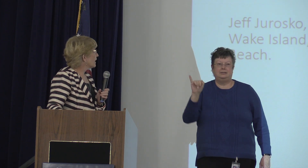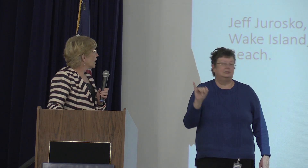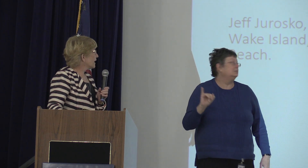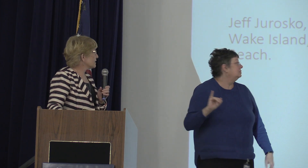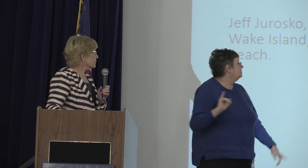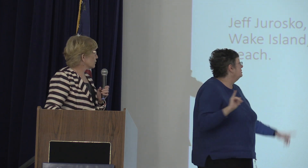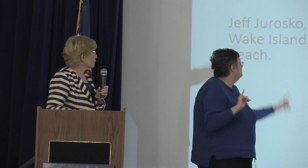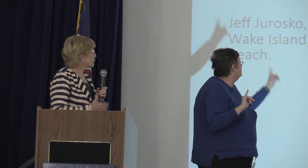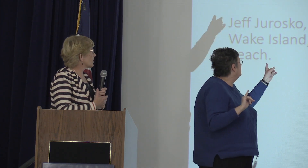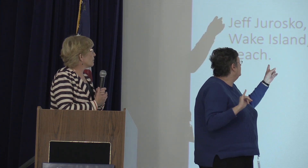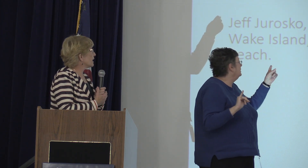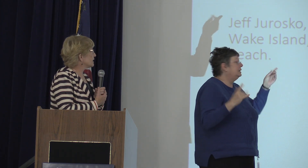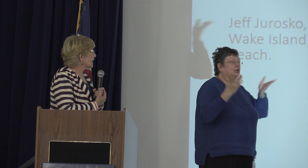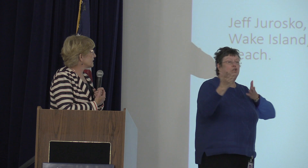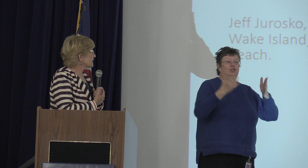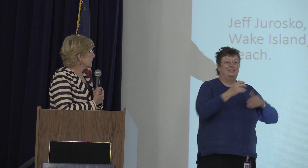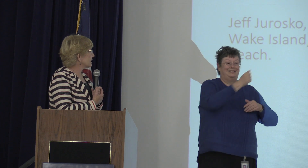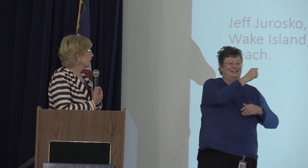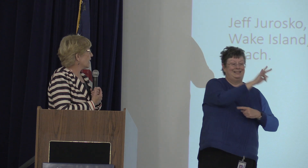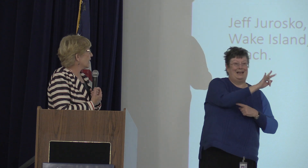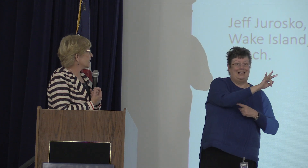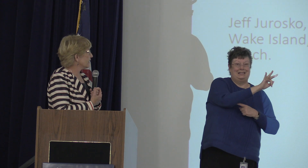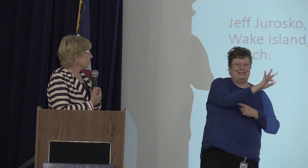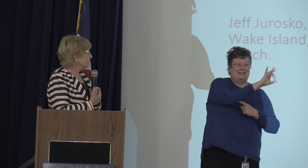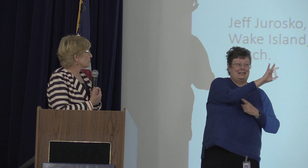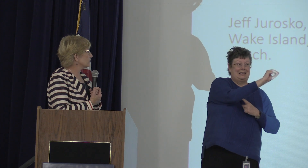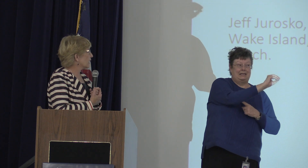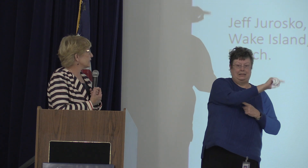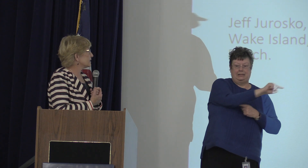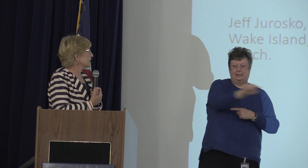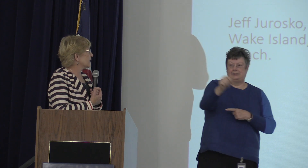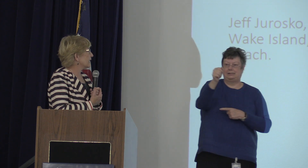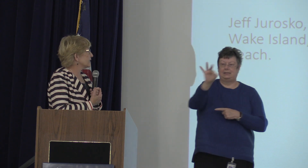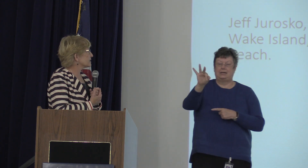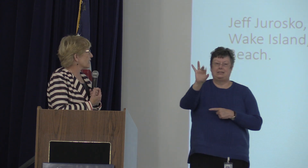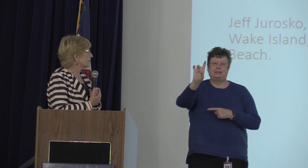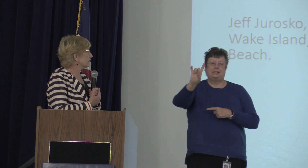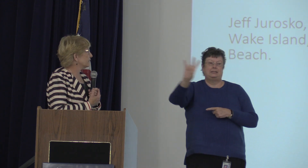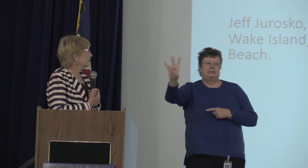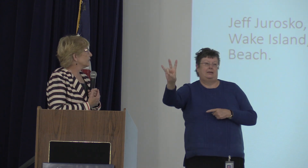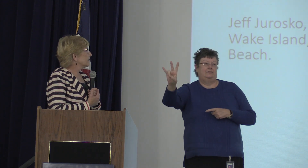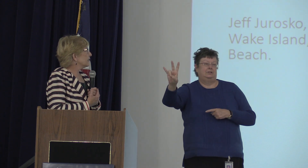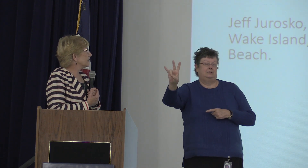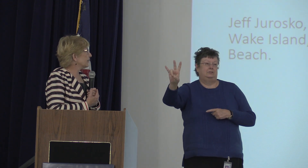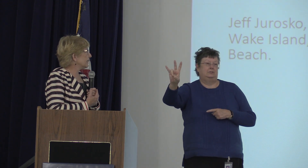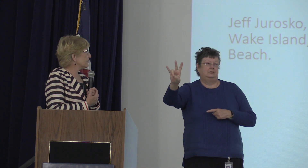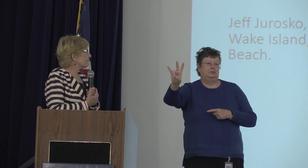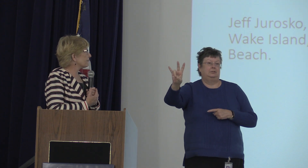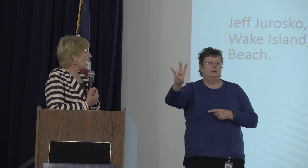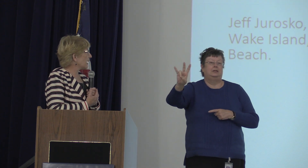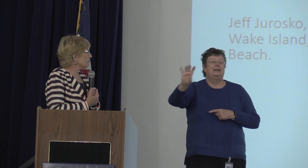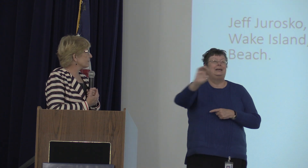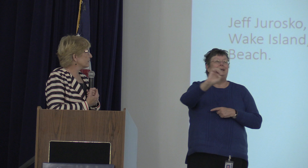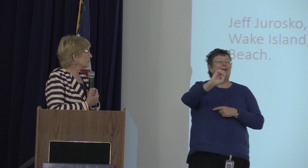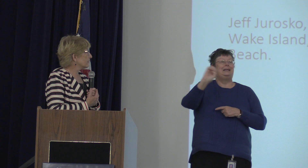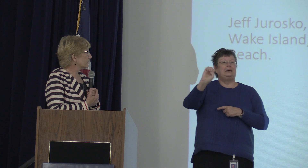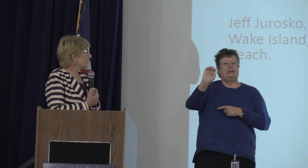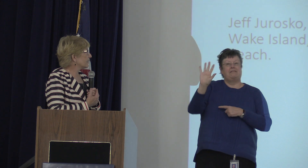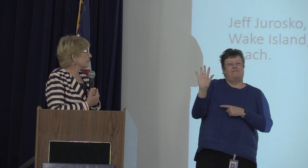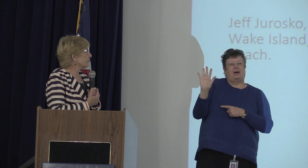right? He served from 1980 to 1987.